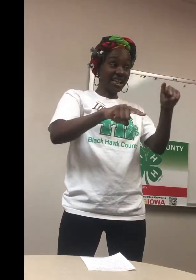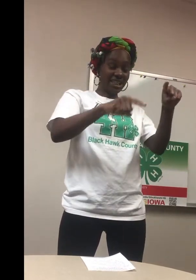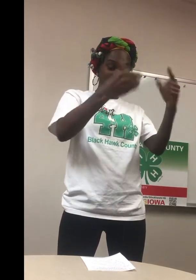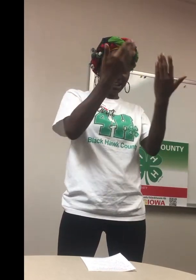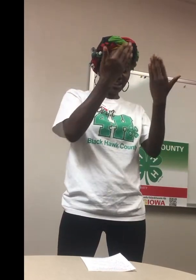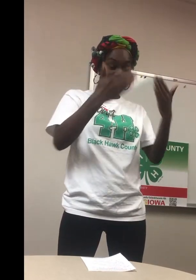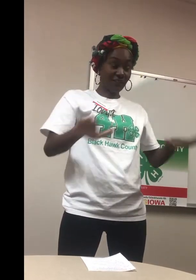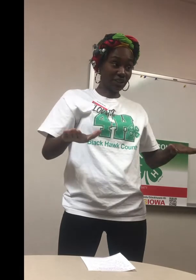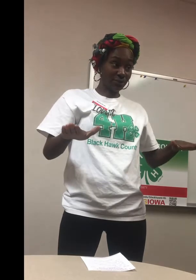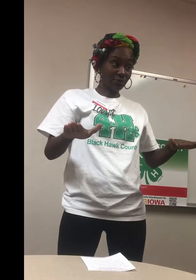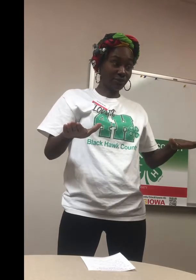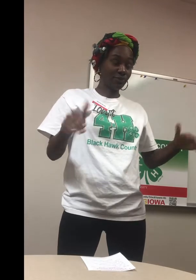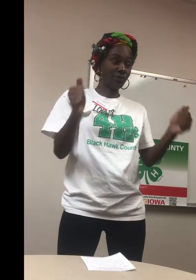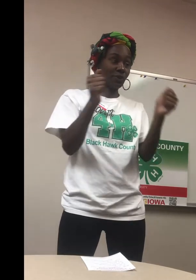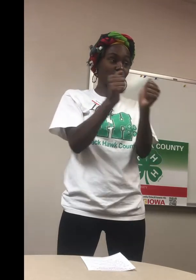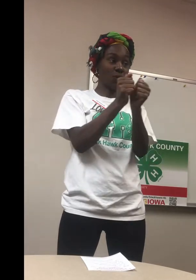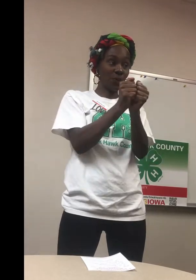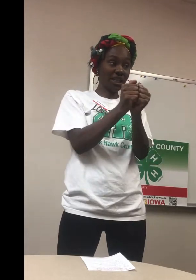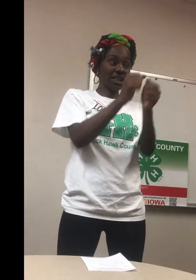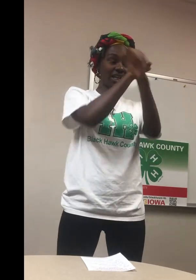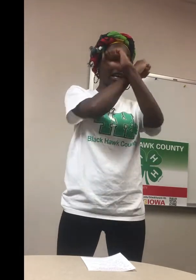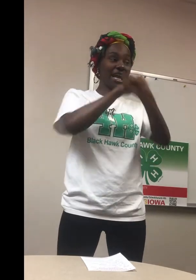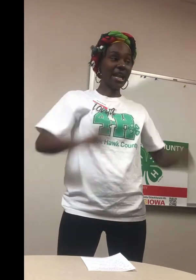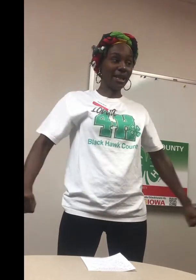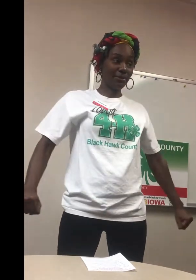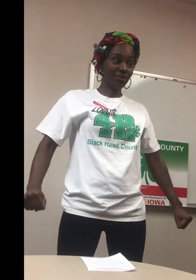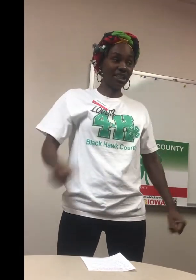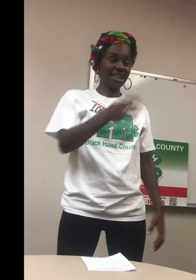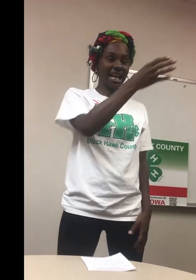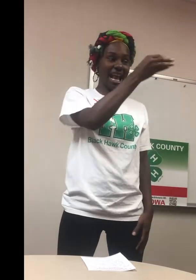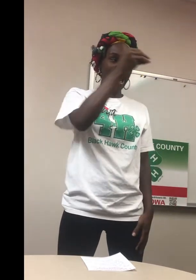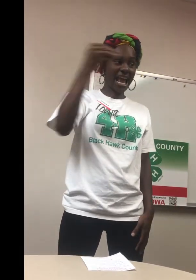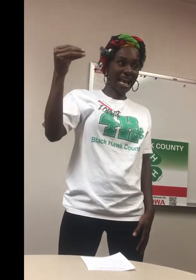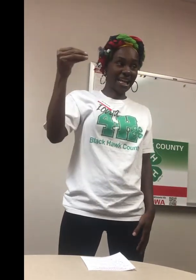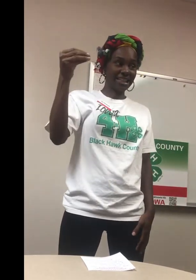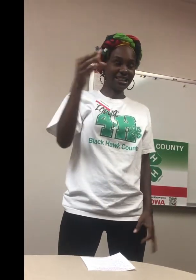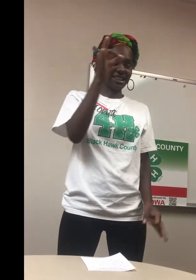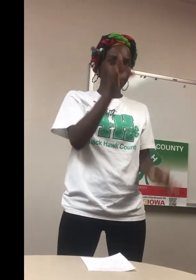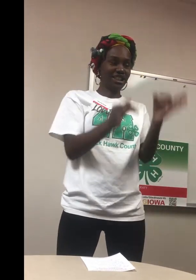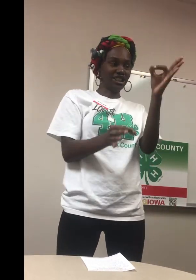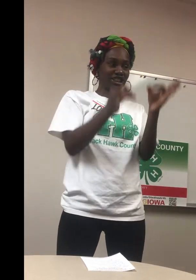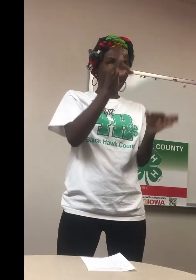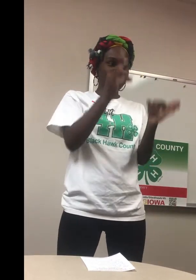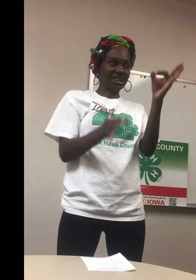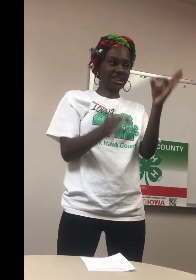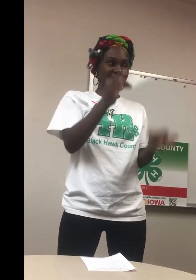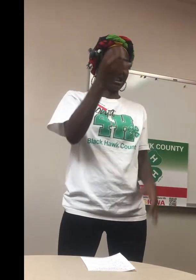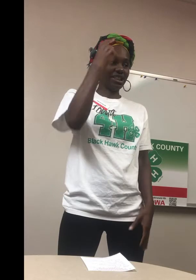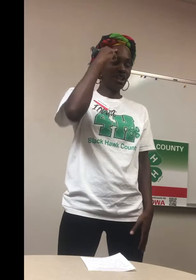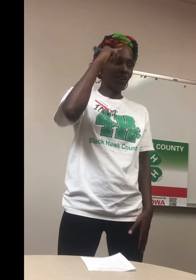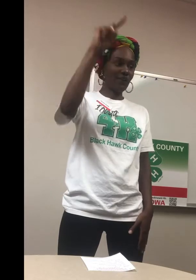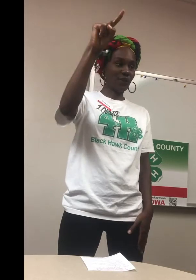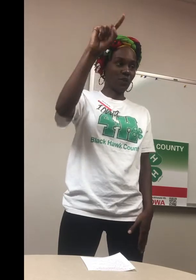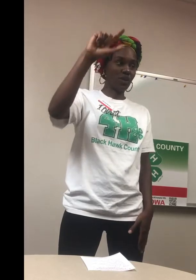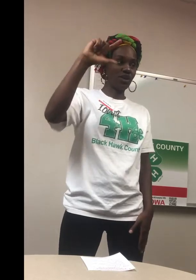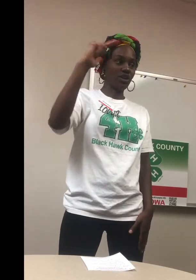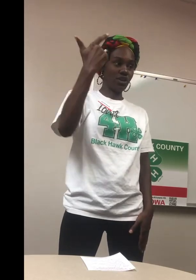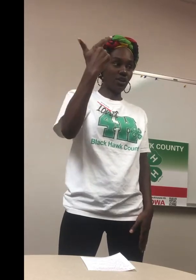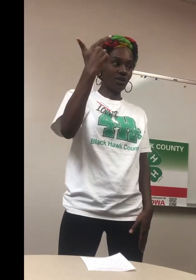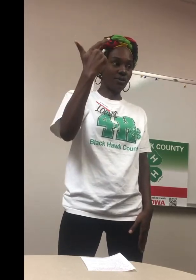individual, with liberty and justice for all.